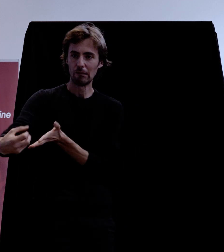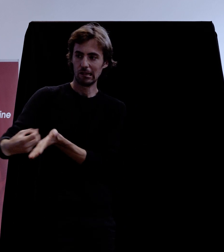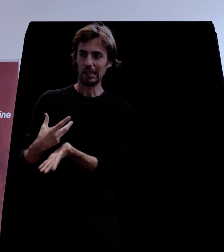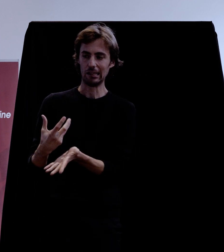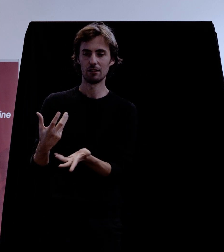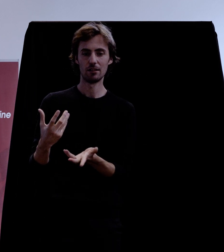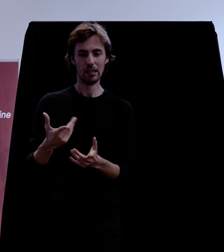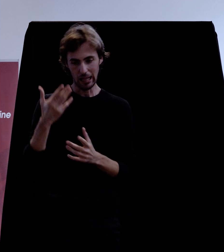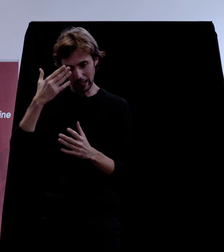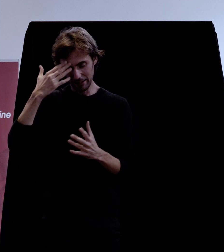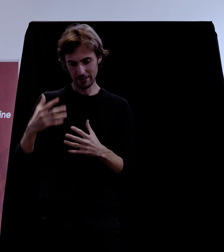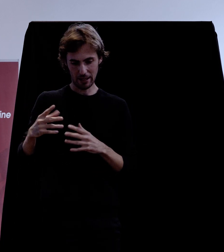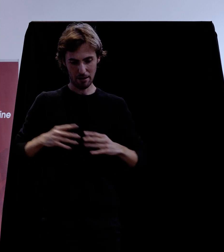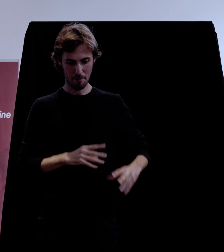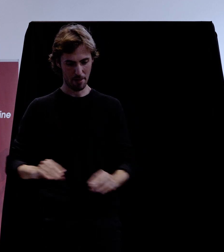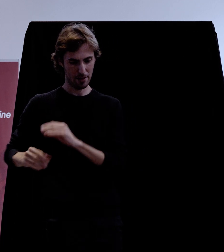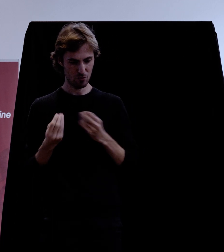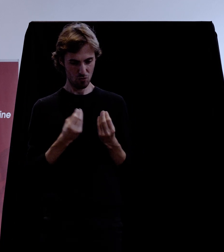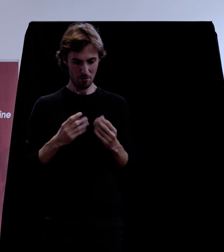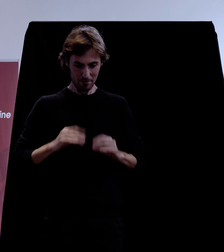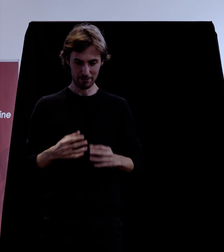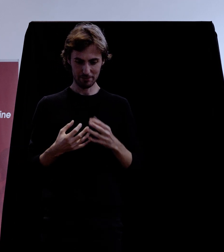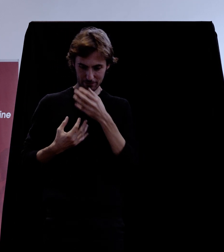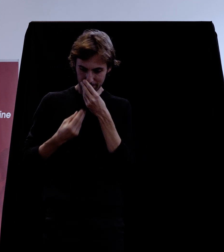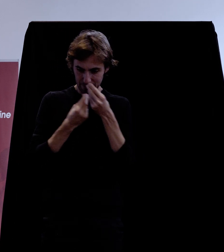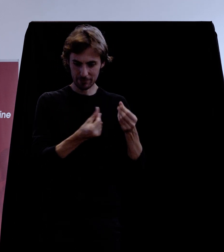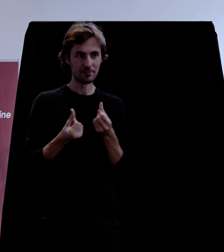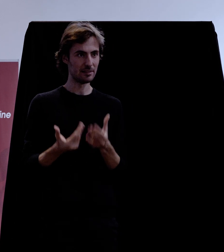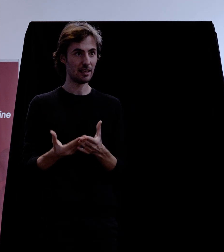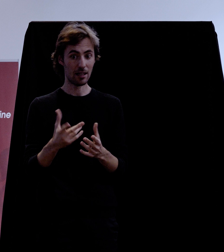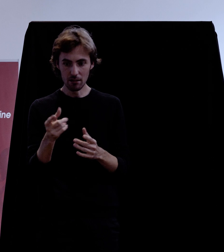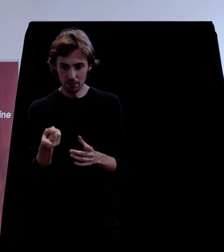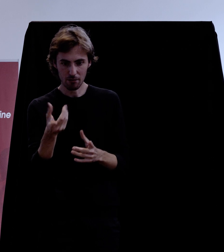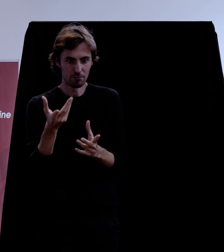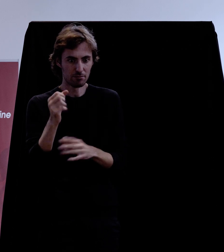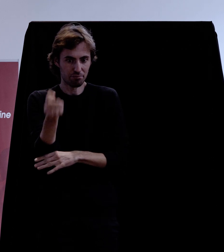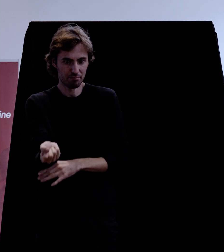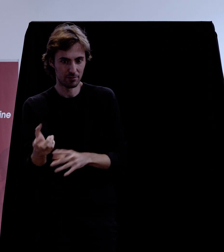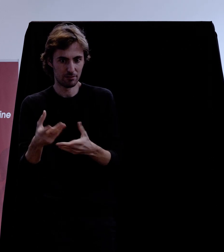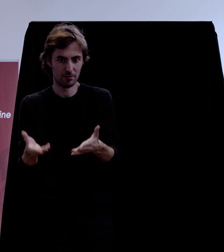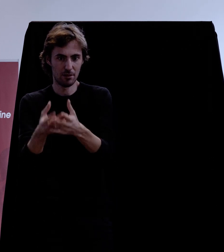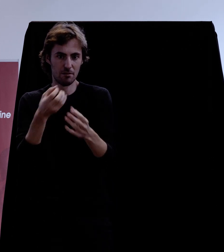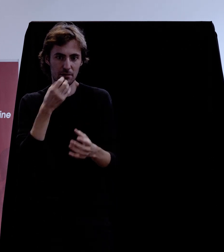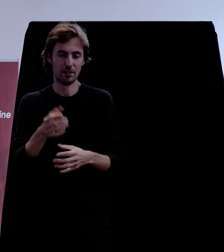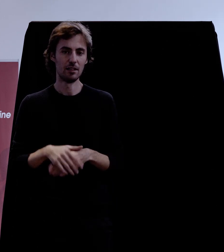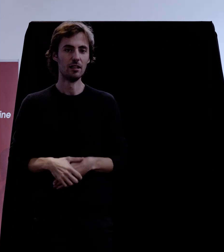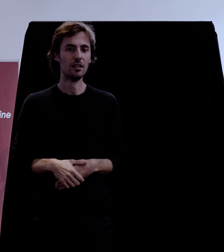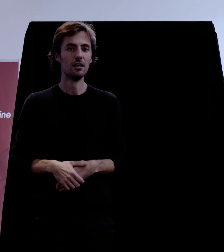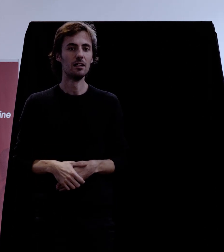out. So many of them do it. But what happens in school? You can't lie like that. You have to sit up and pay